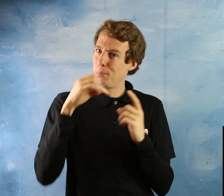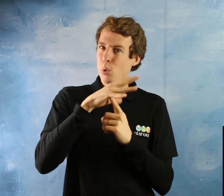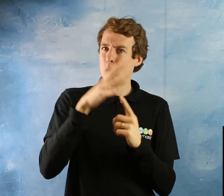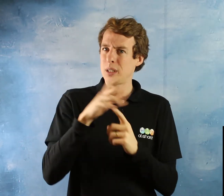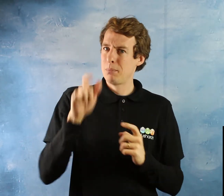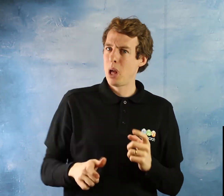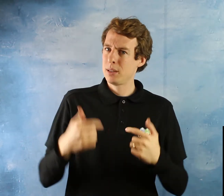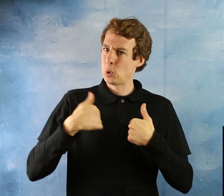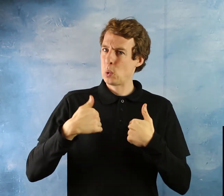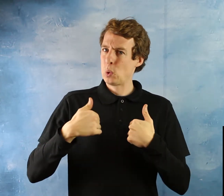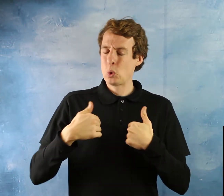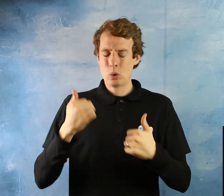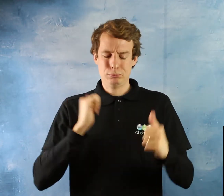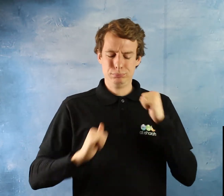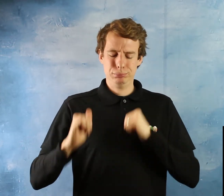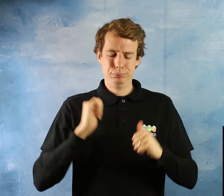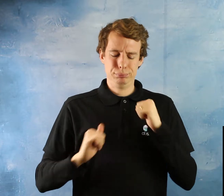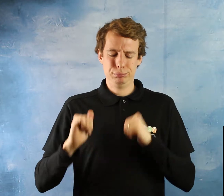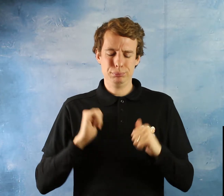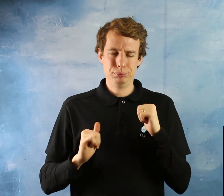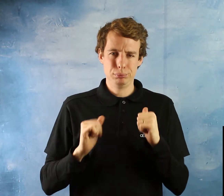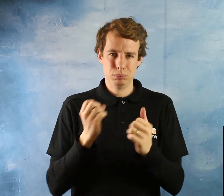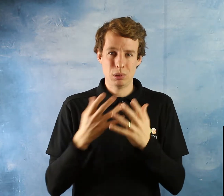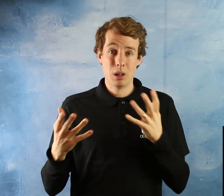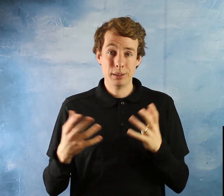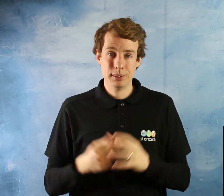upset. This is our character.